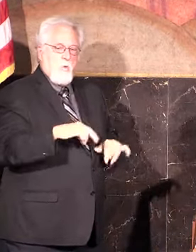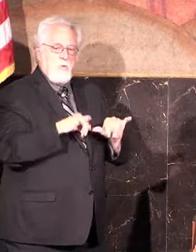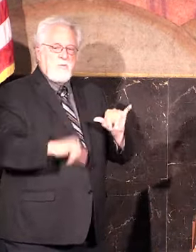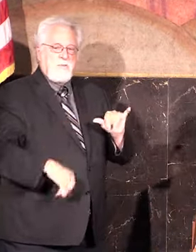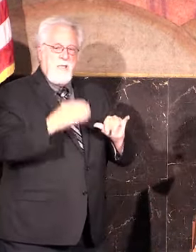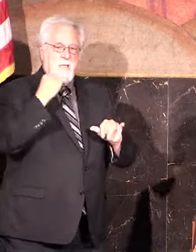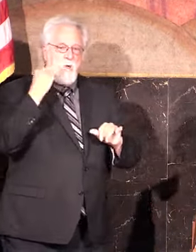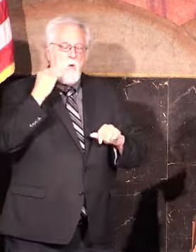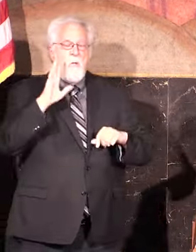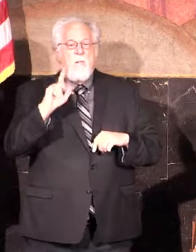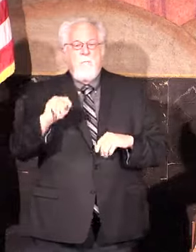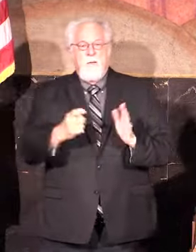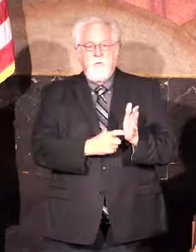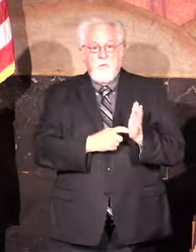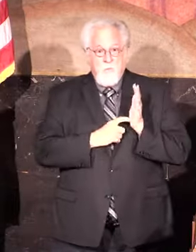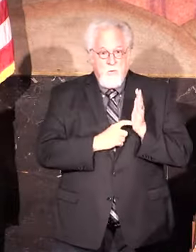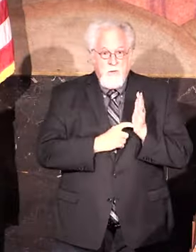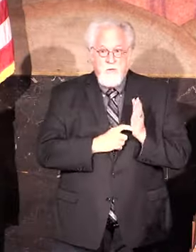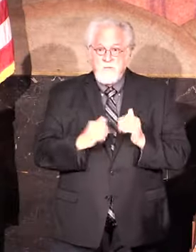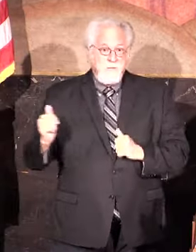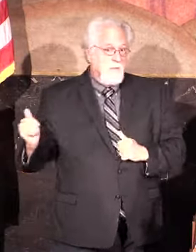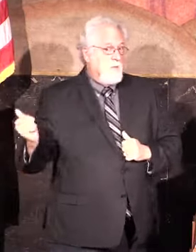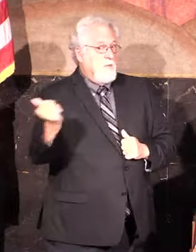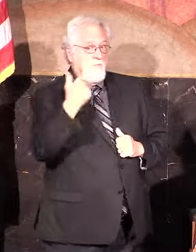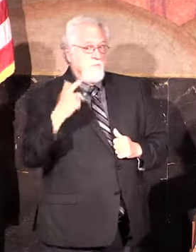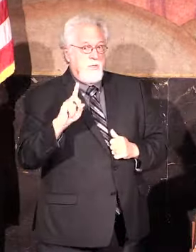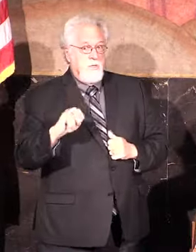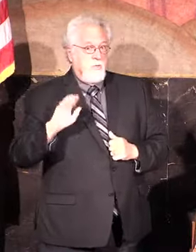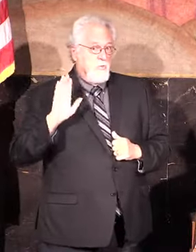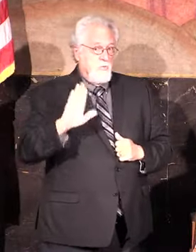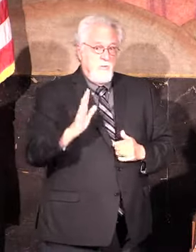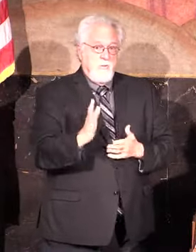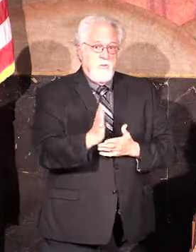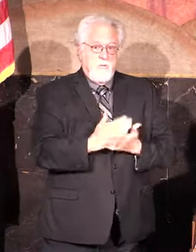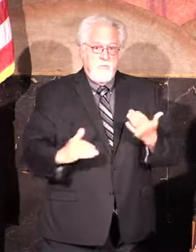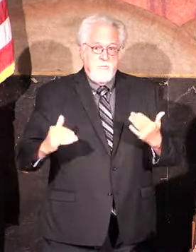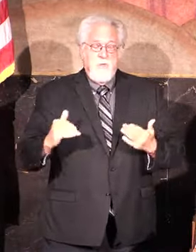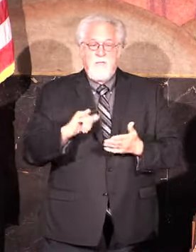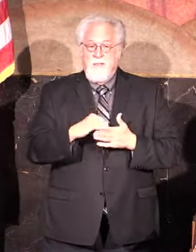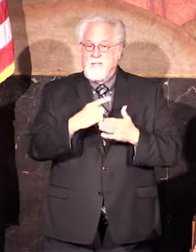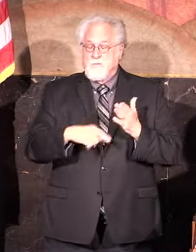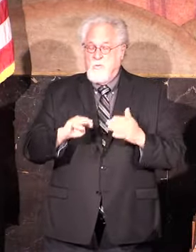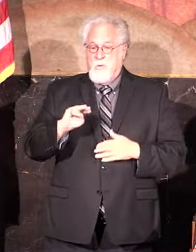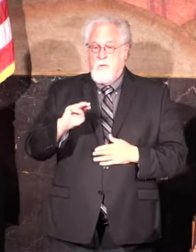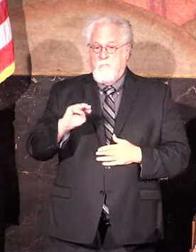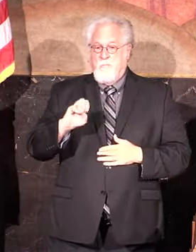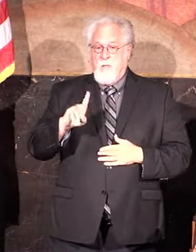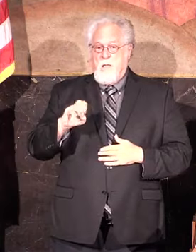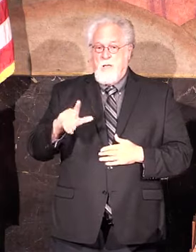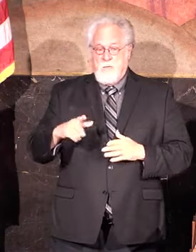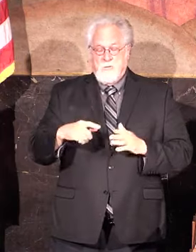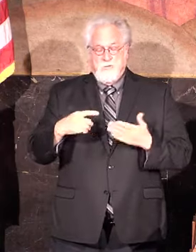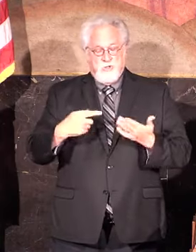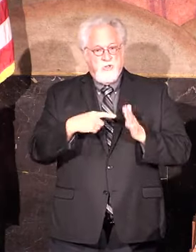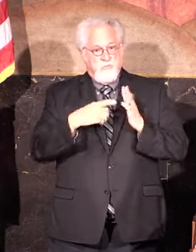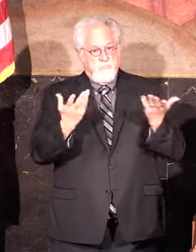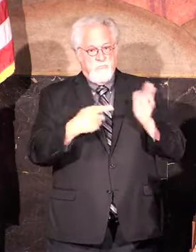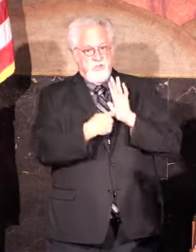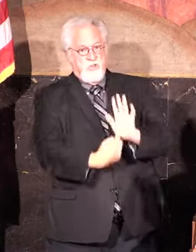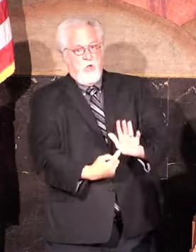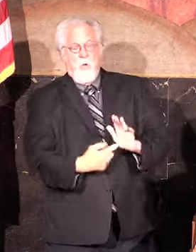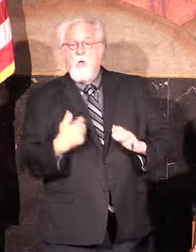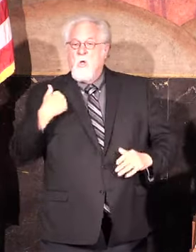home, but it's going to require everybody doing their part. That's what the modeling shows. And we can do that.